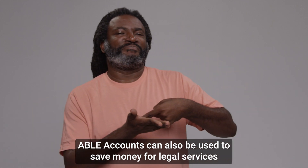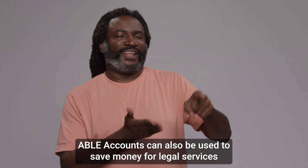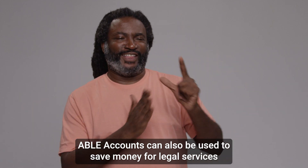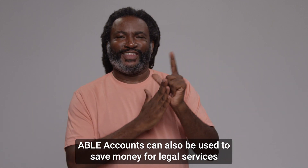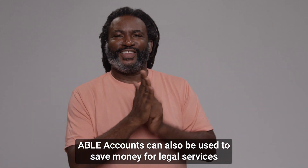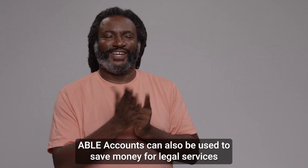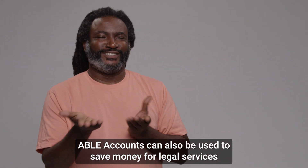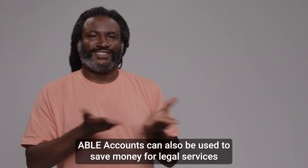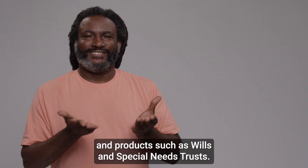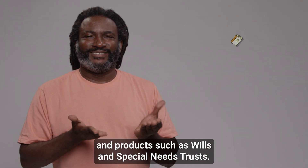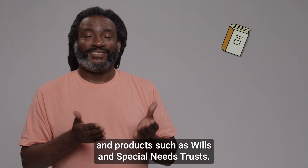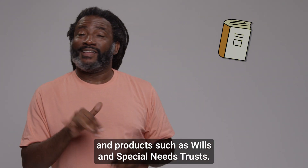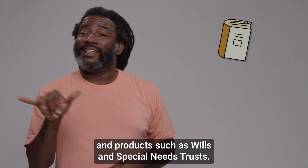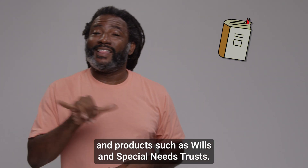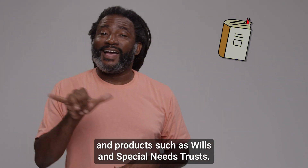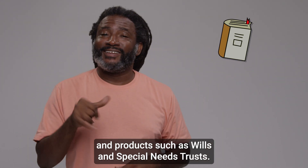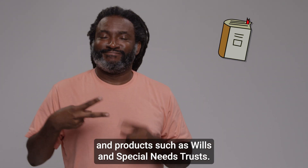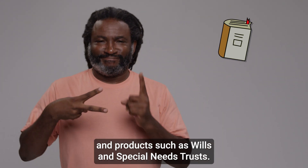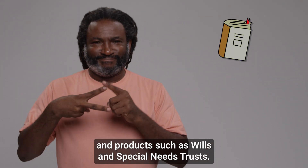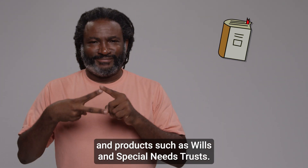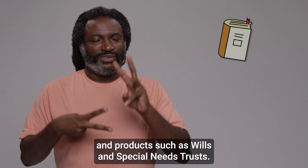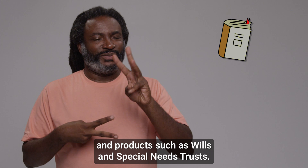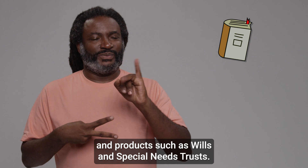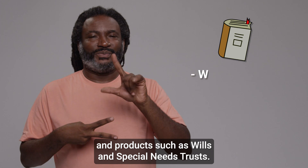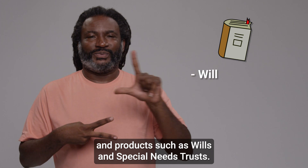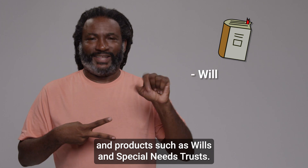and products such as wills and special needs trusts.